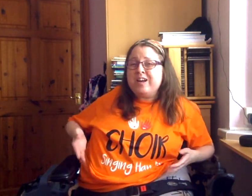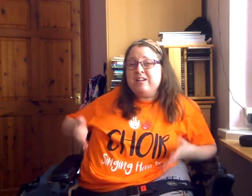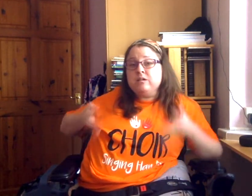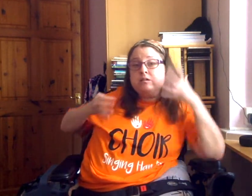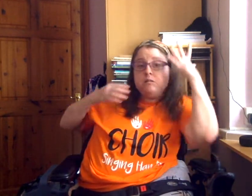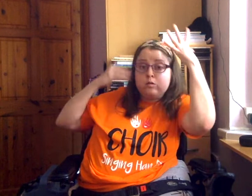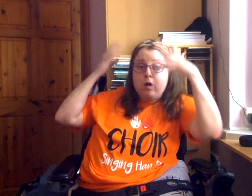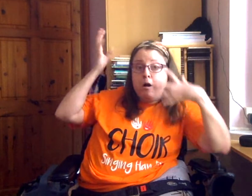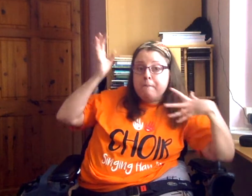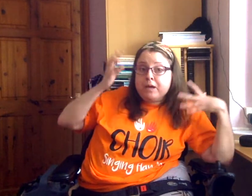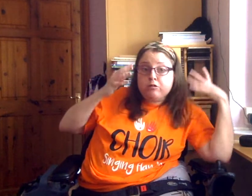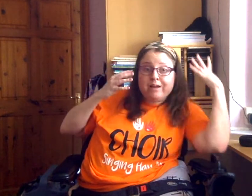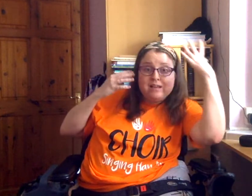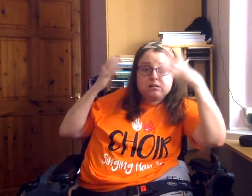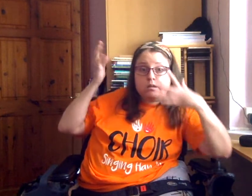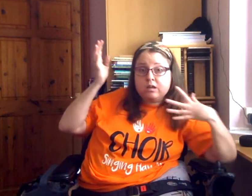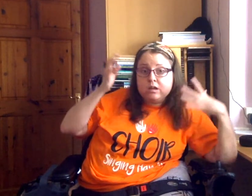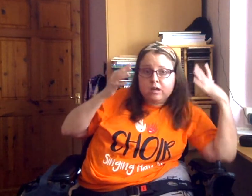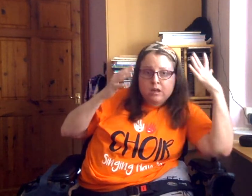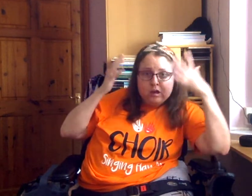I don't care, so call me crazy.